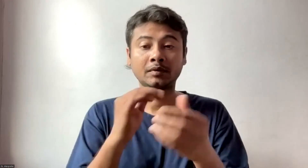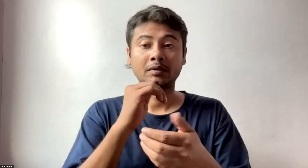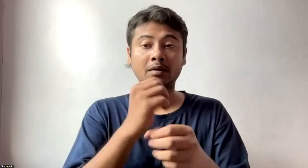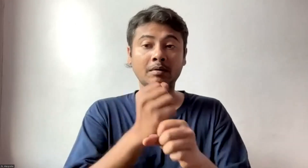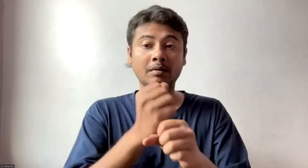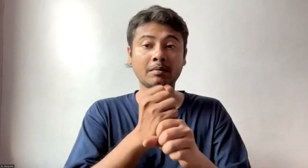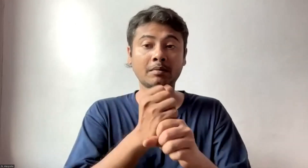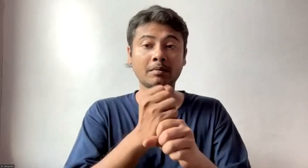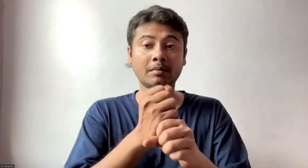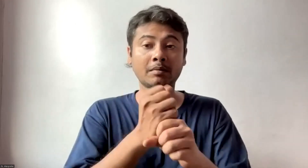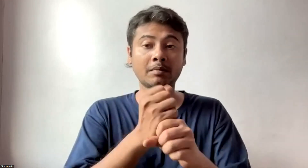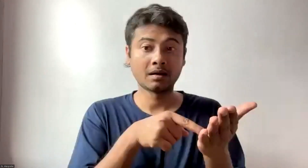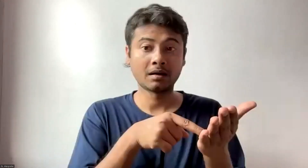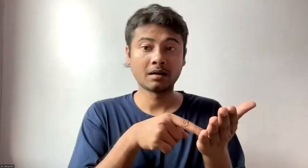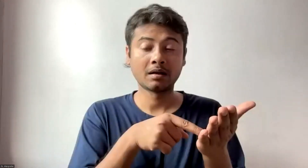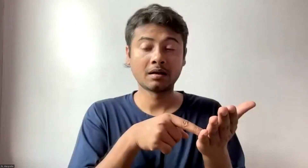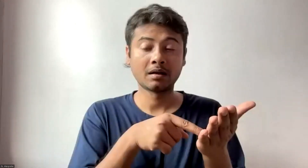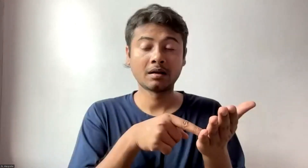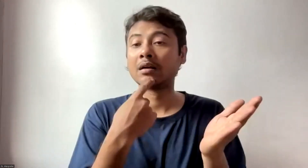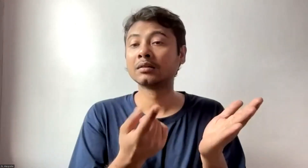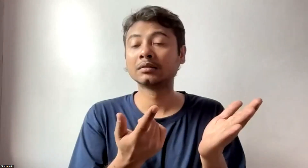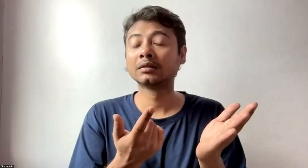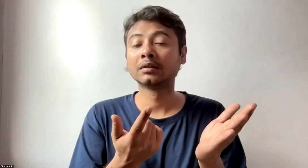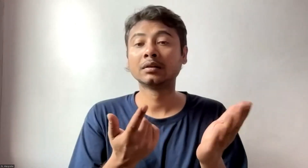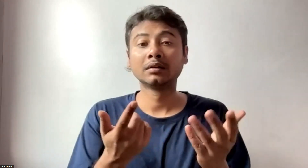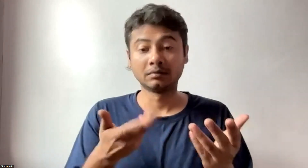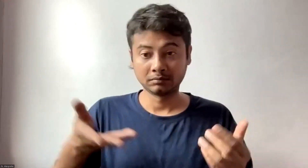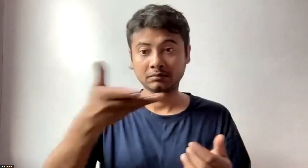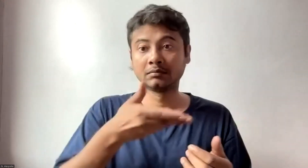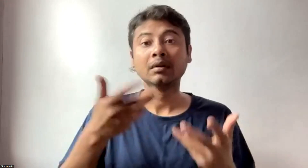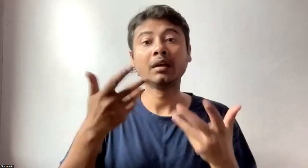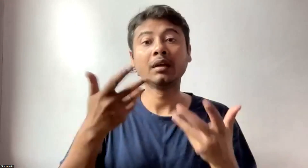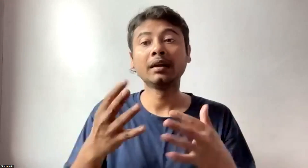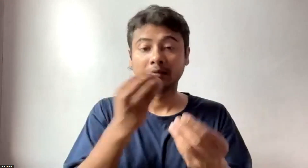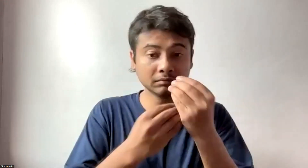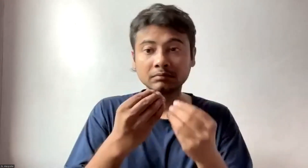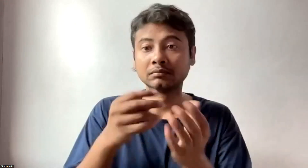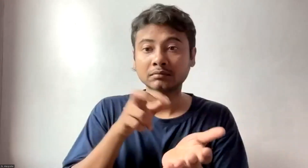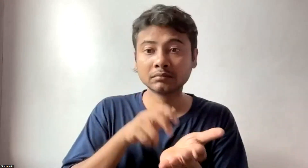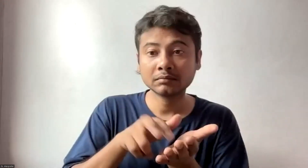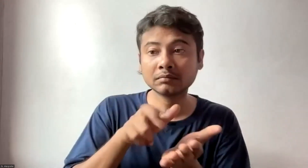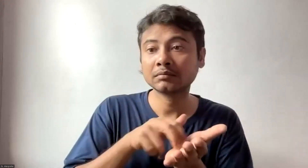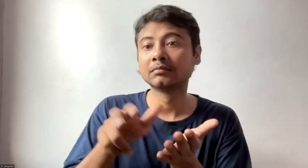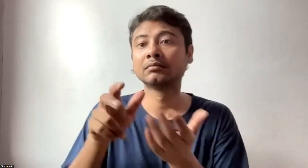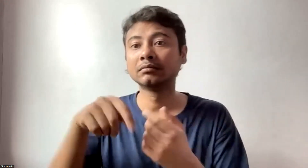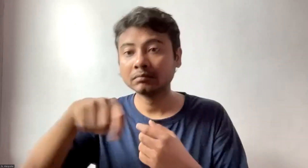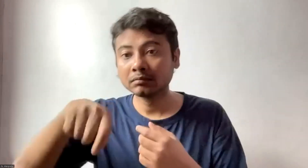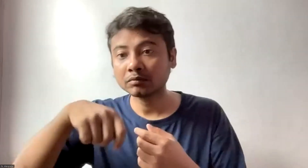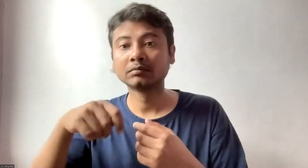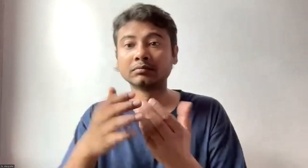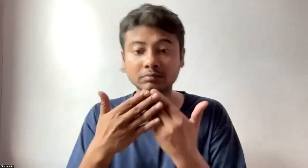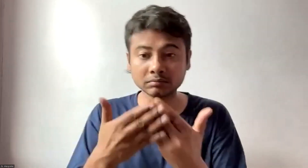whatever activity we do, it will definitely be in one of these modes. Whether we'll